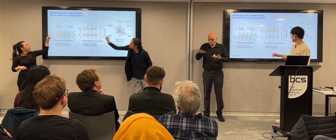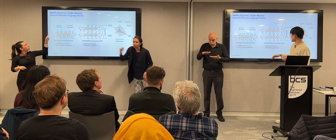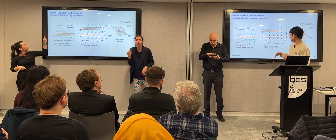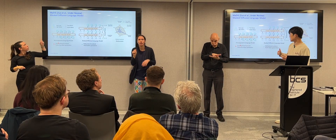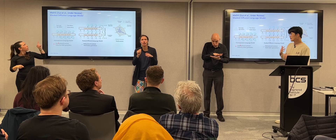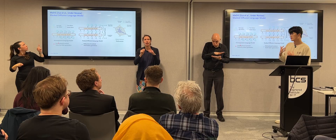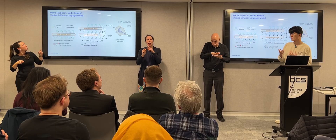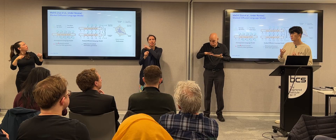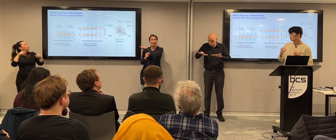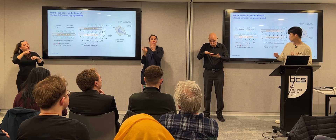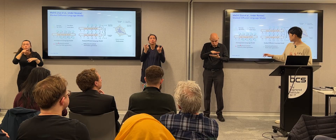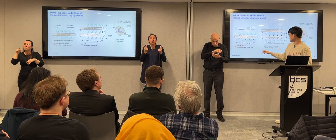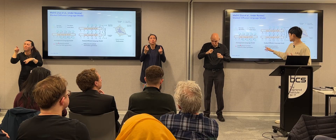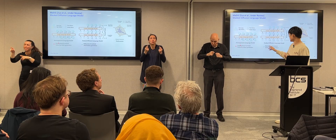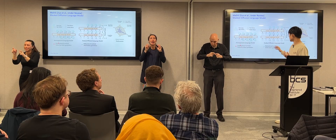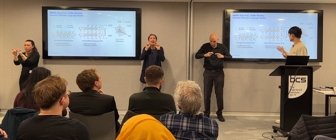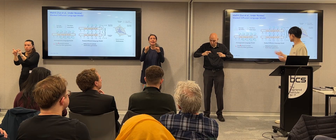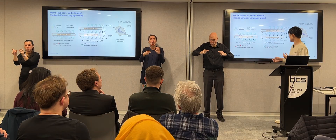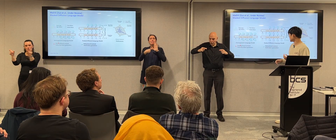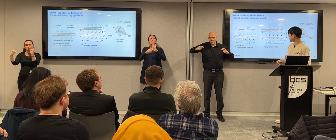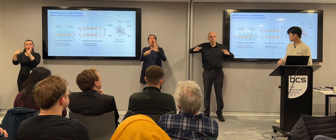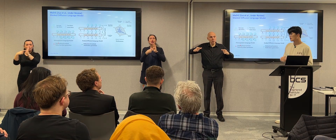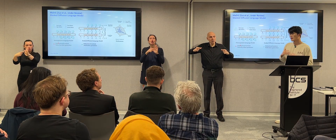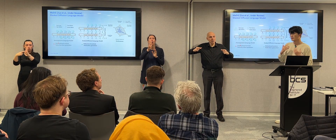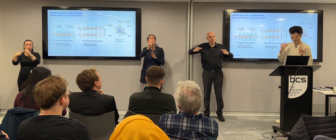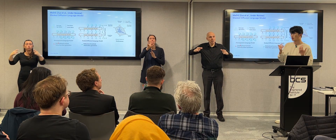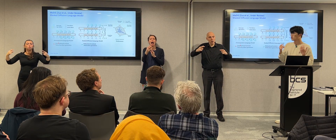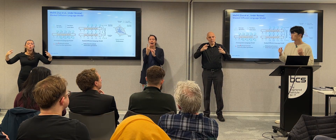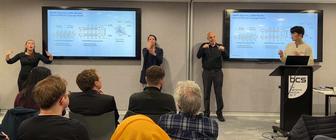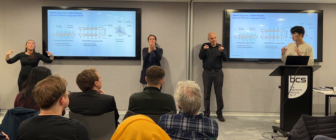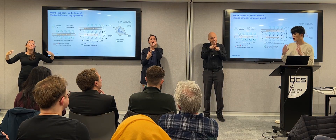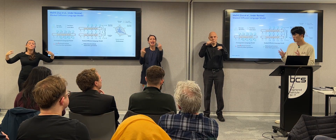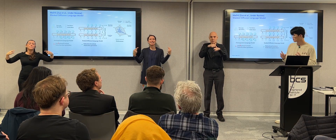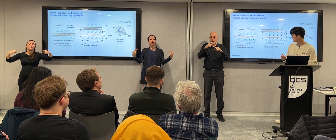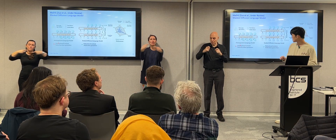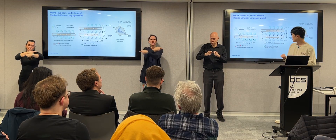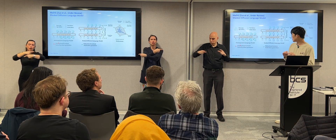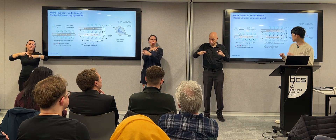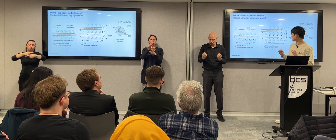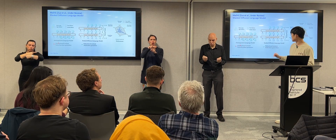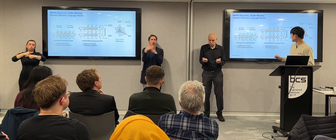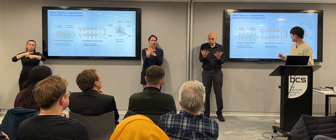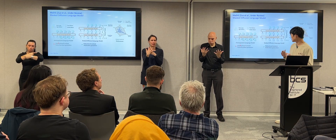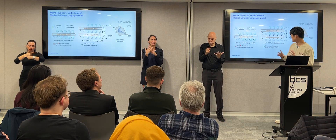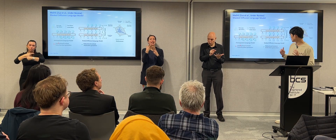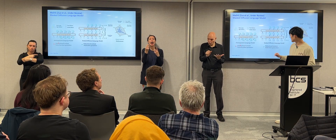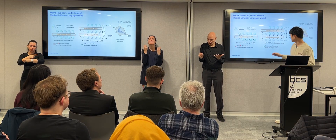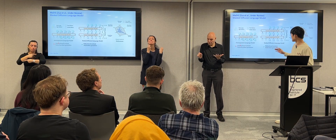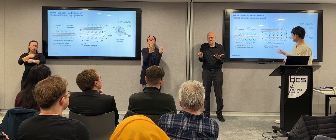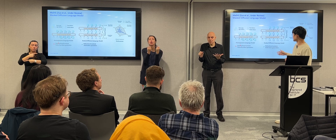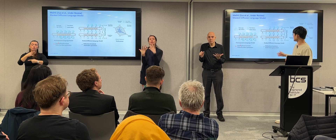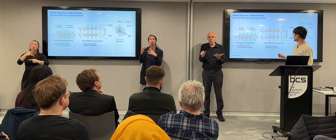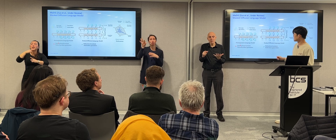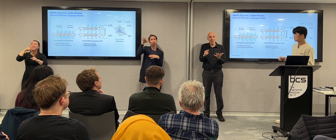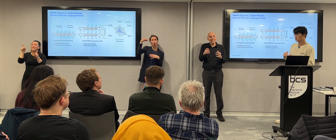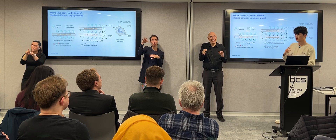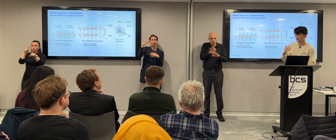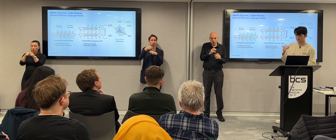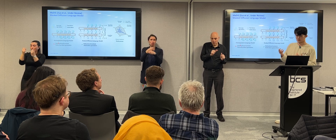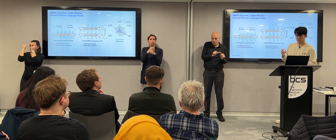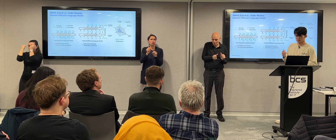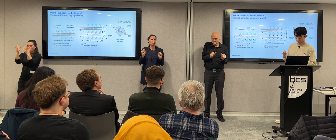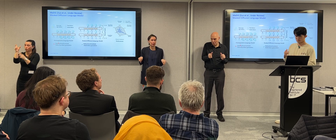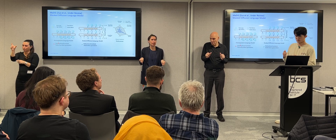can model bidirectional context, and it also allows multi-token generation.